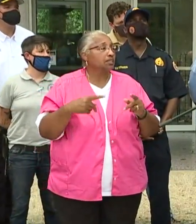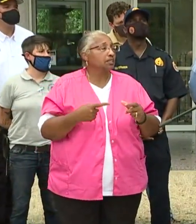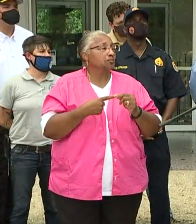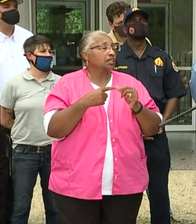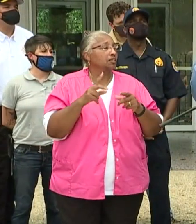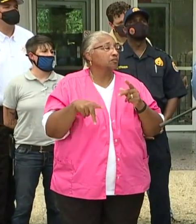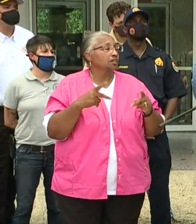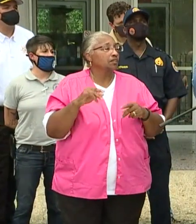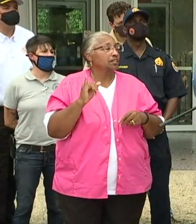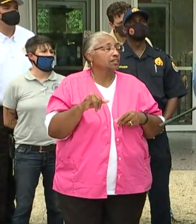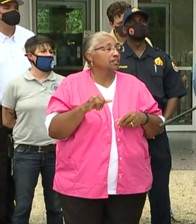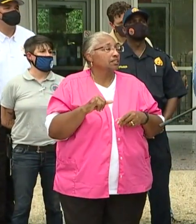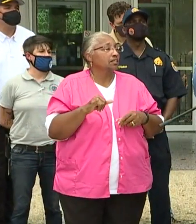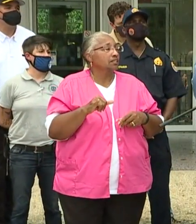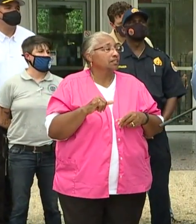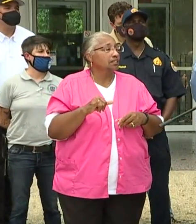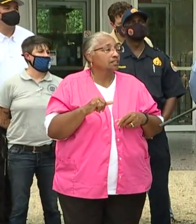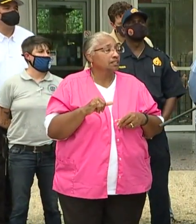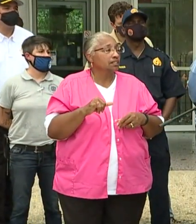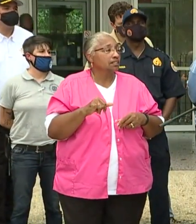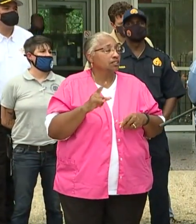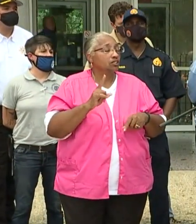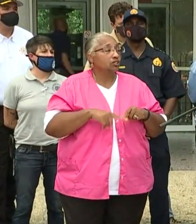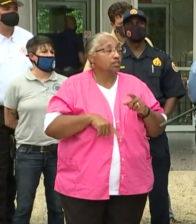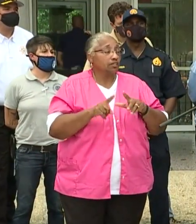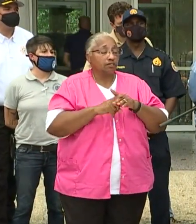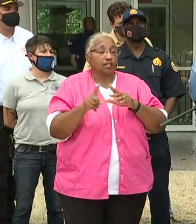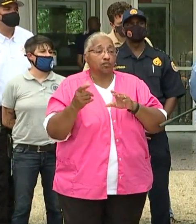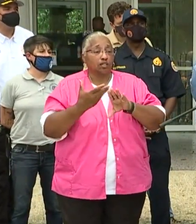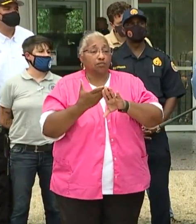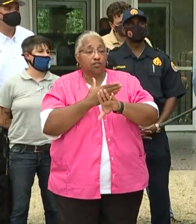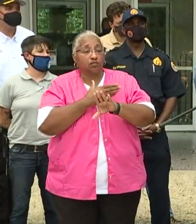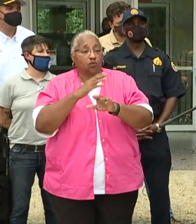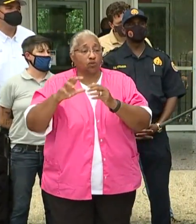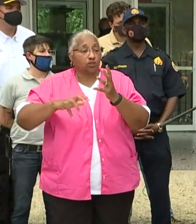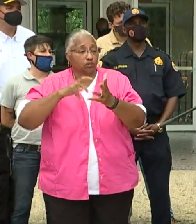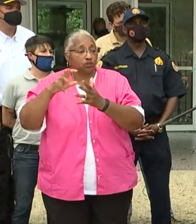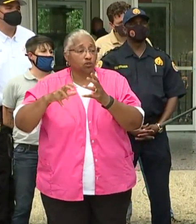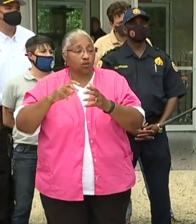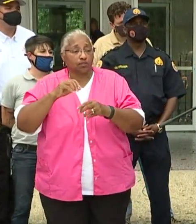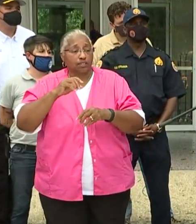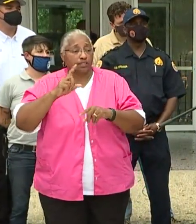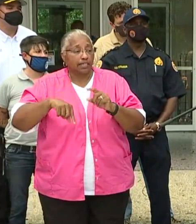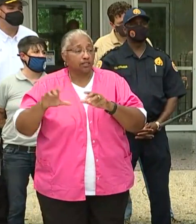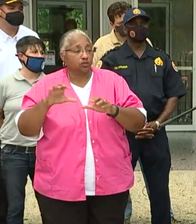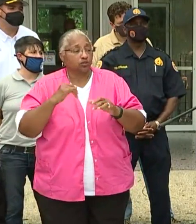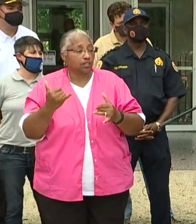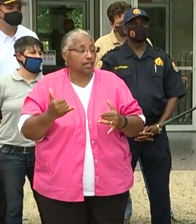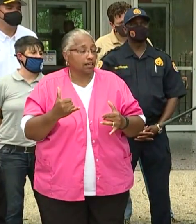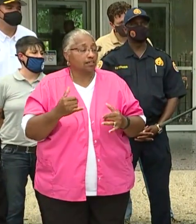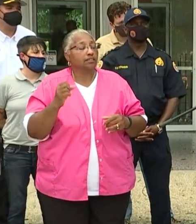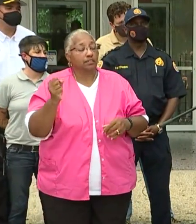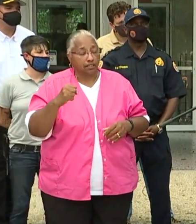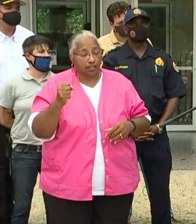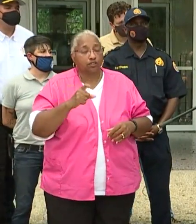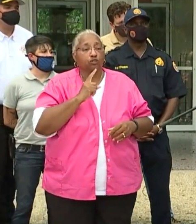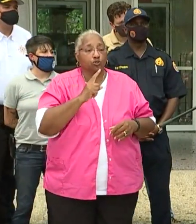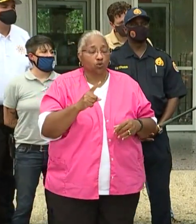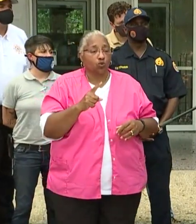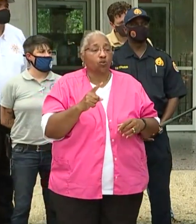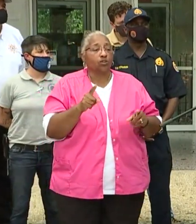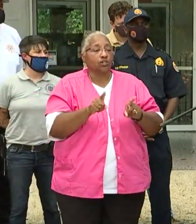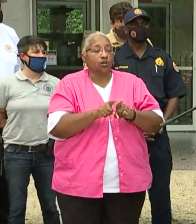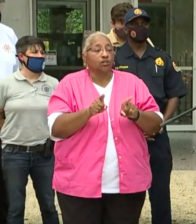who didn't have resources to evacuate before the storm, certainly don't have any resources now. Sure, but at the end of the day, and that with the